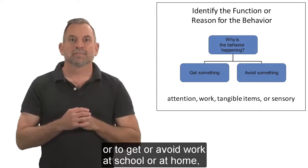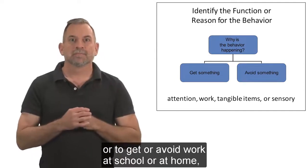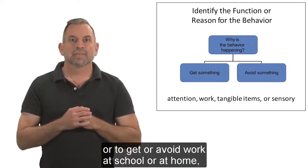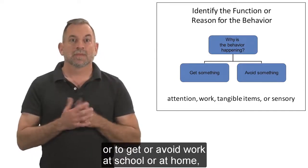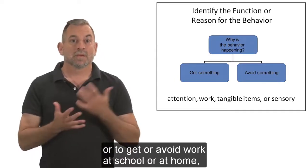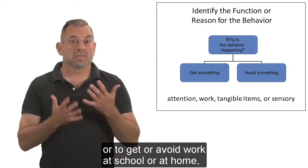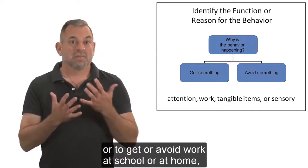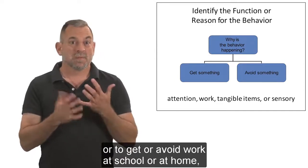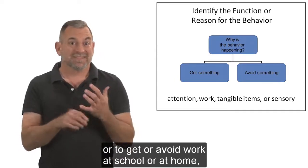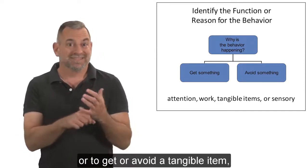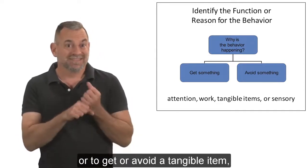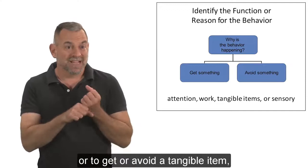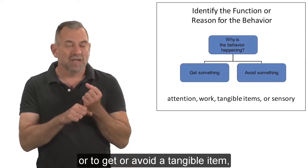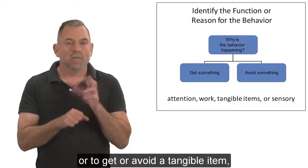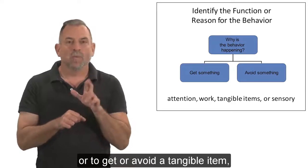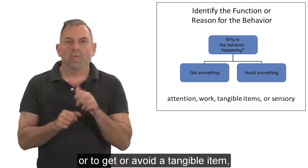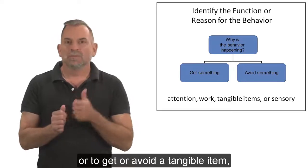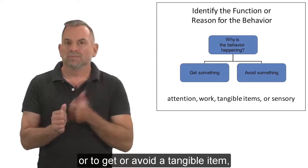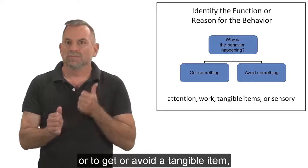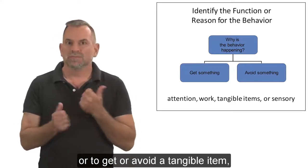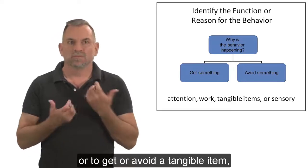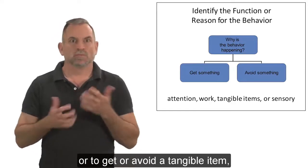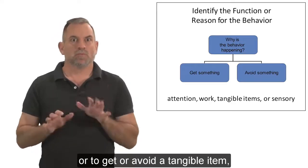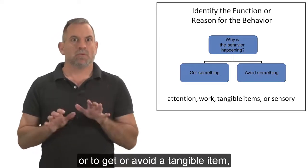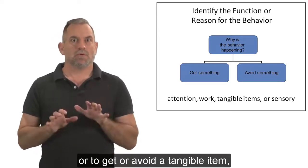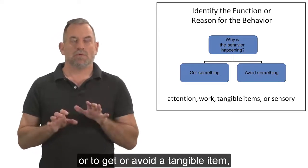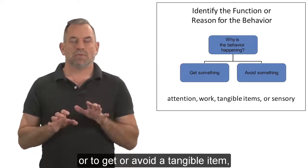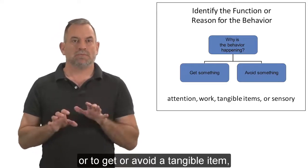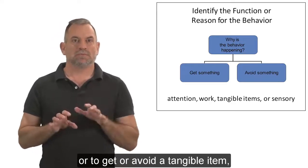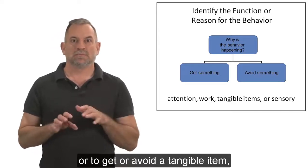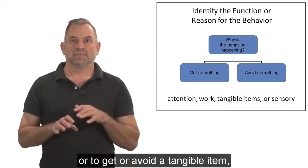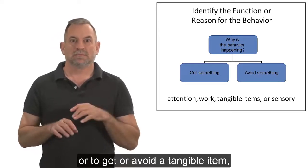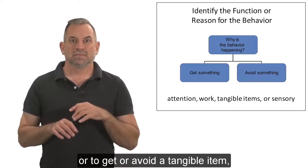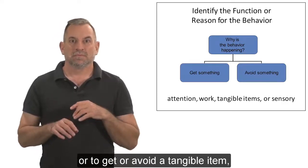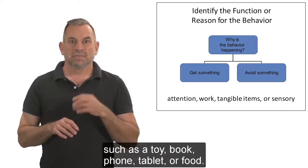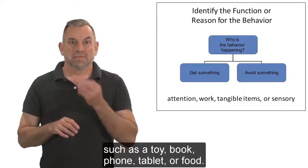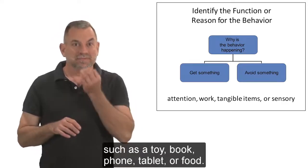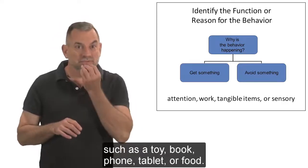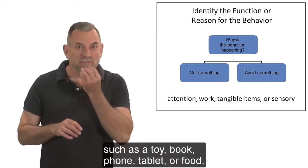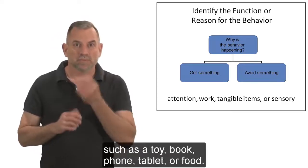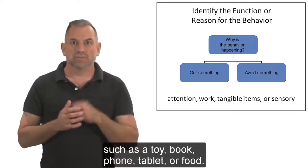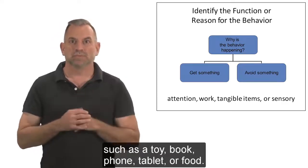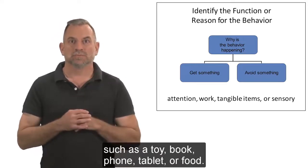home, or to get or avoid a tangible item such as a toy,